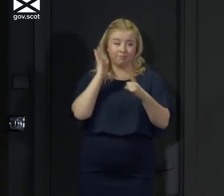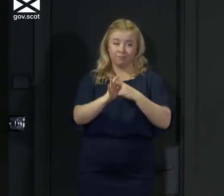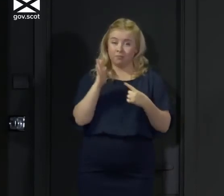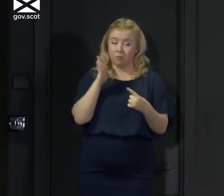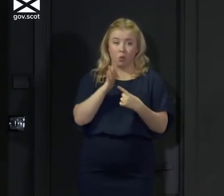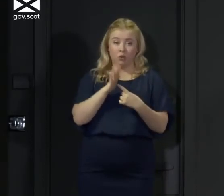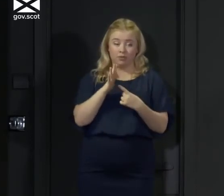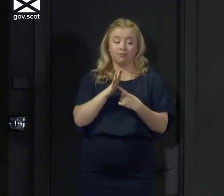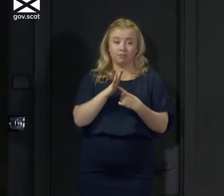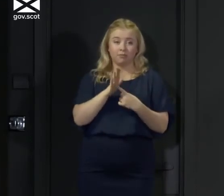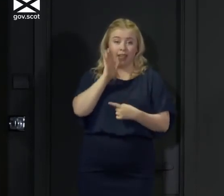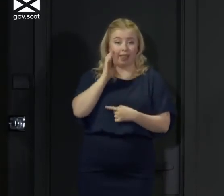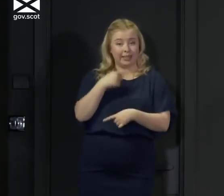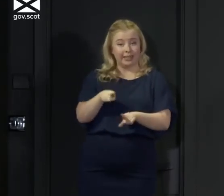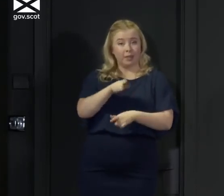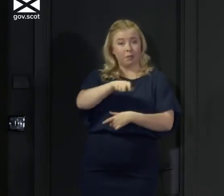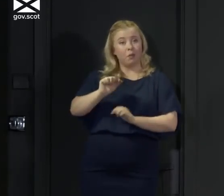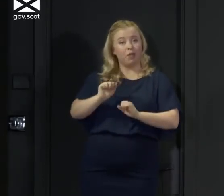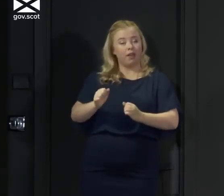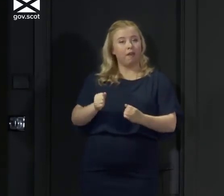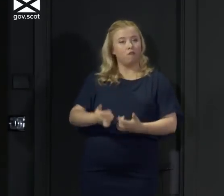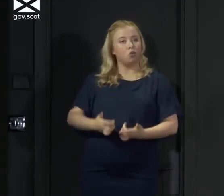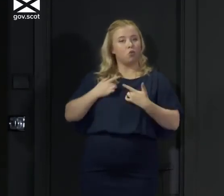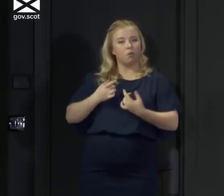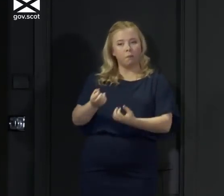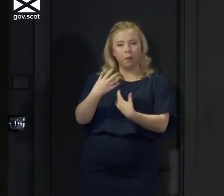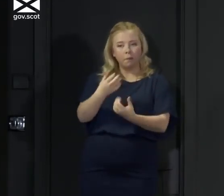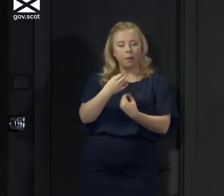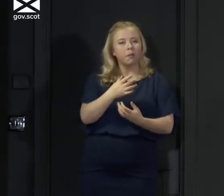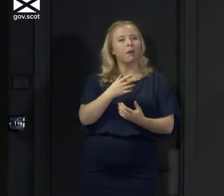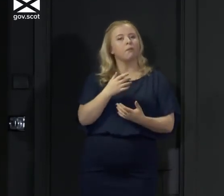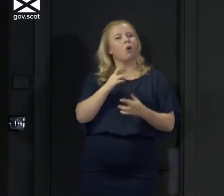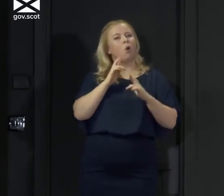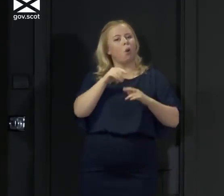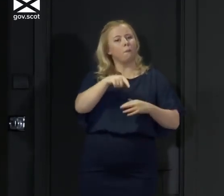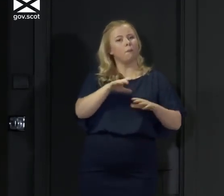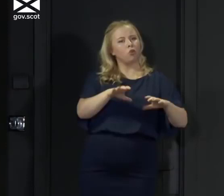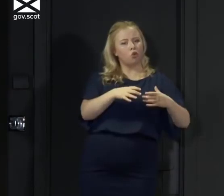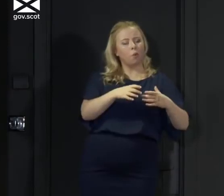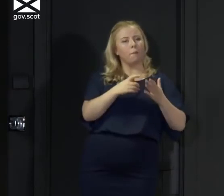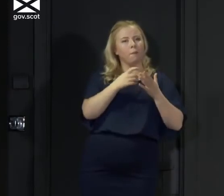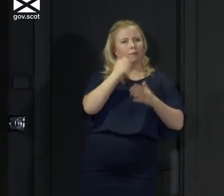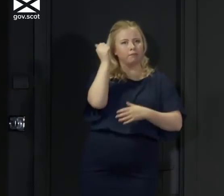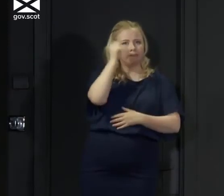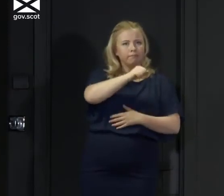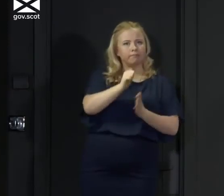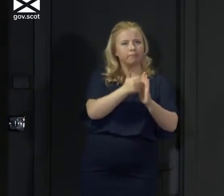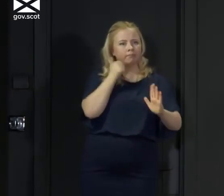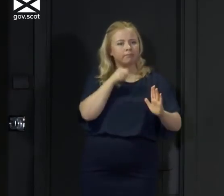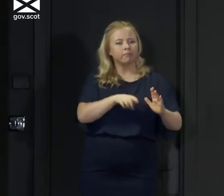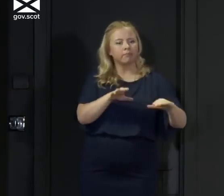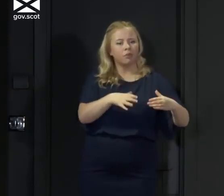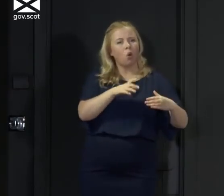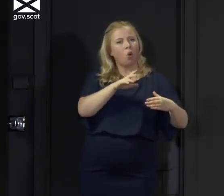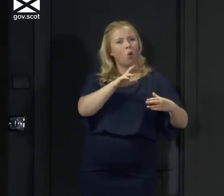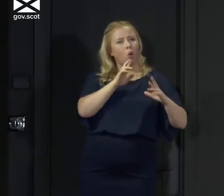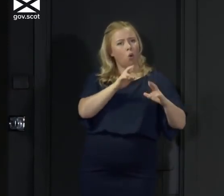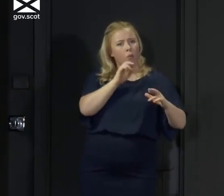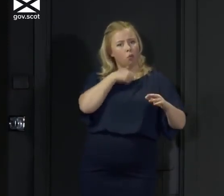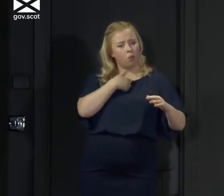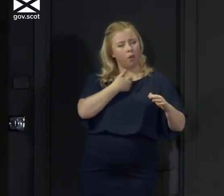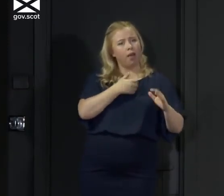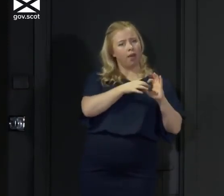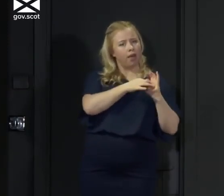this time, and I hope that this expert reference group will ensure that our response to COVID-19 takes full account of the needs and